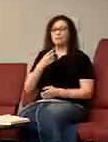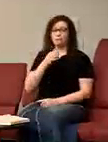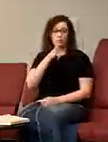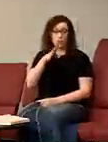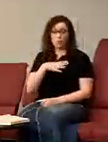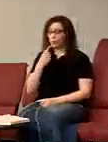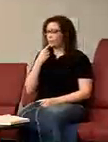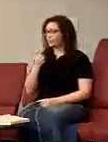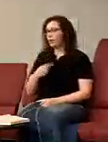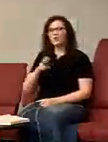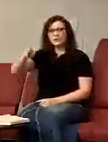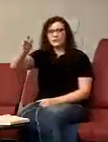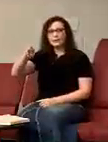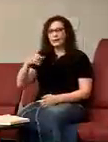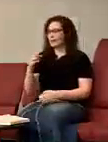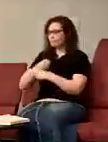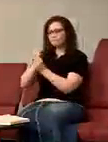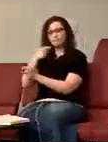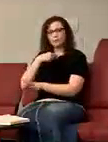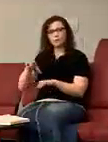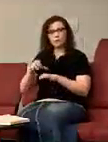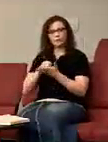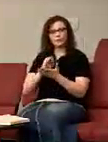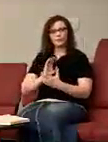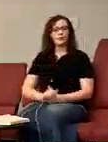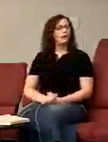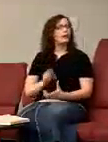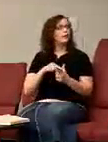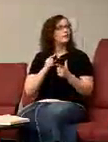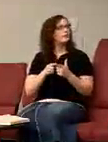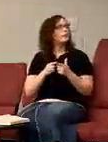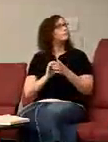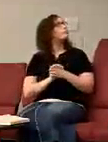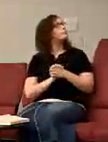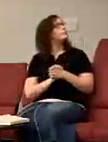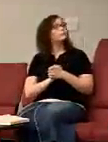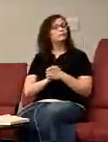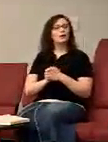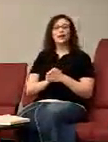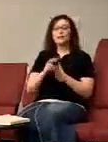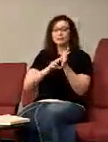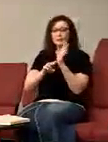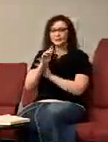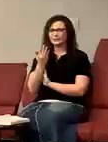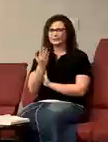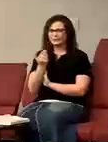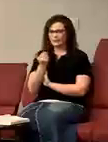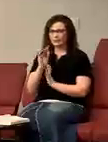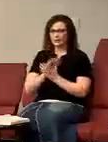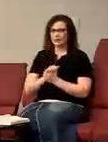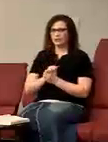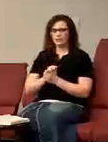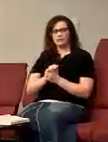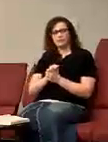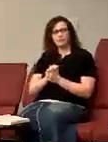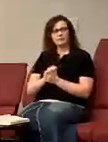so God caused, so if we look here, actually we're in 15, is the verse that's